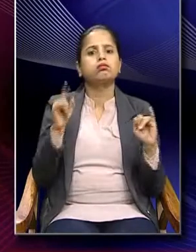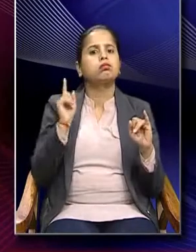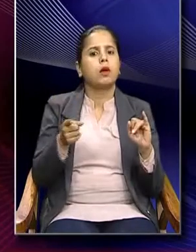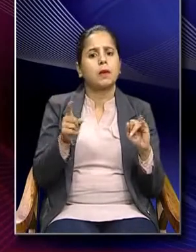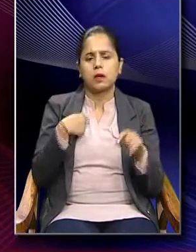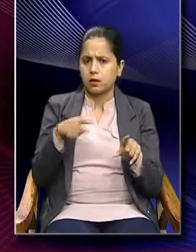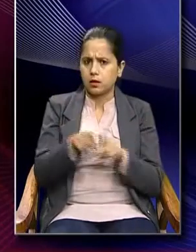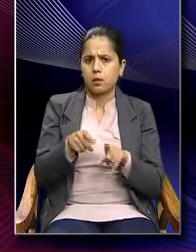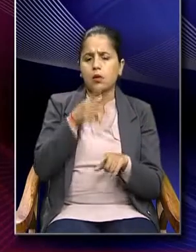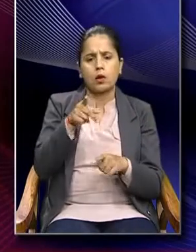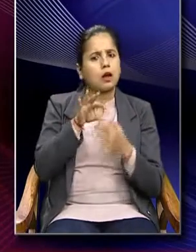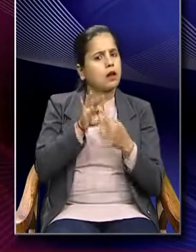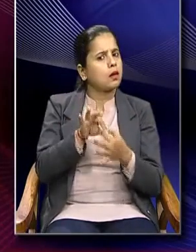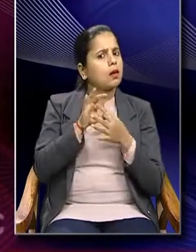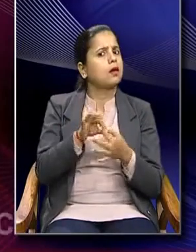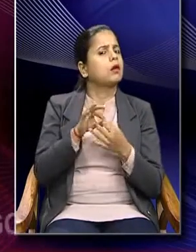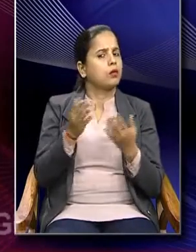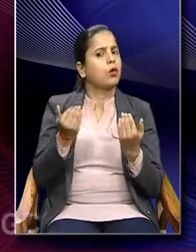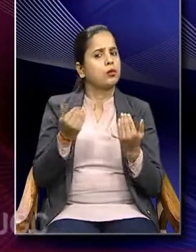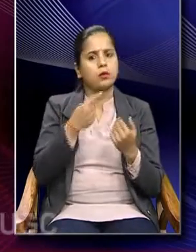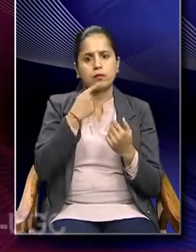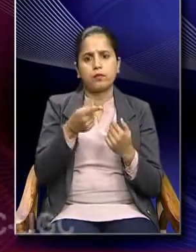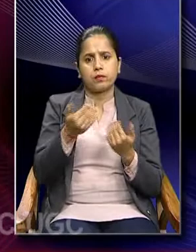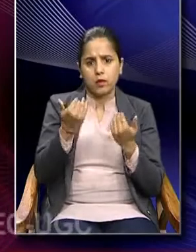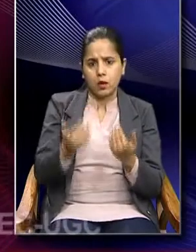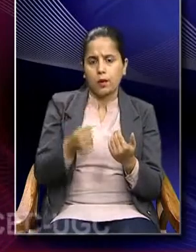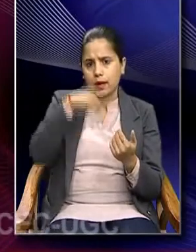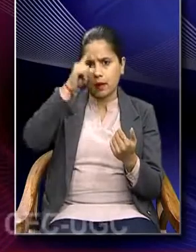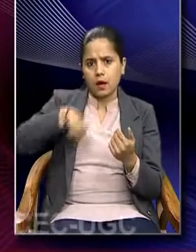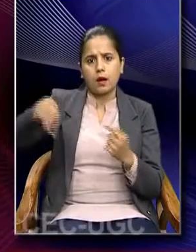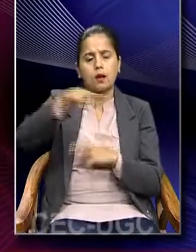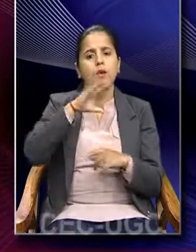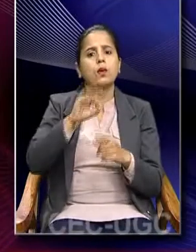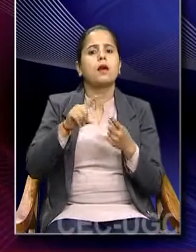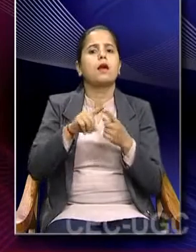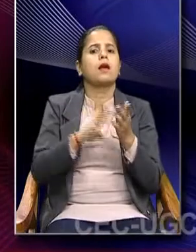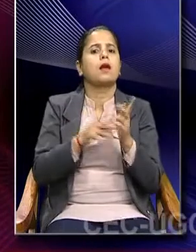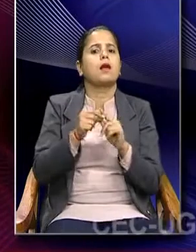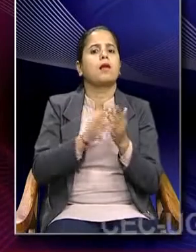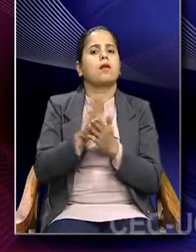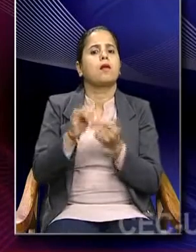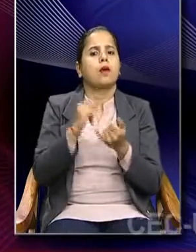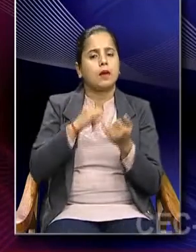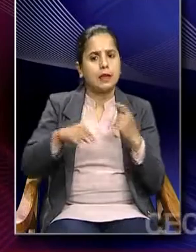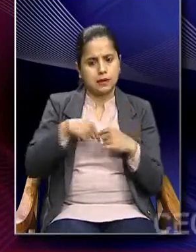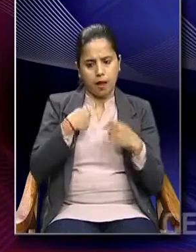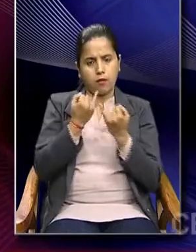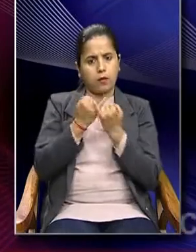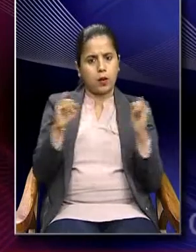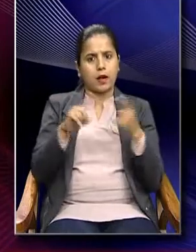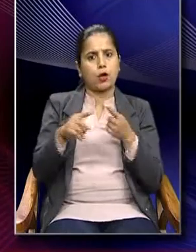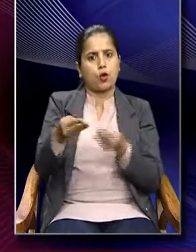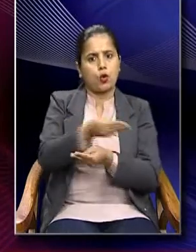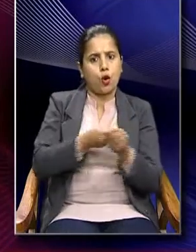also somehow relate it to the current Indian emphasis in Indian economy, like a self-reliant economy or an